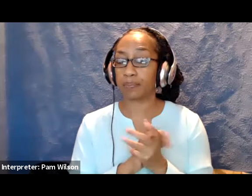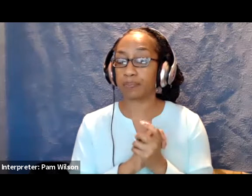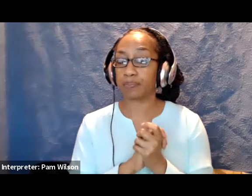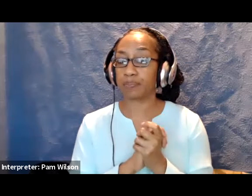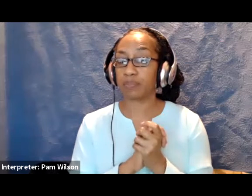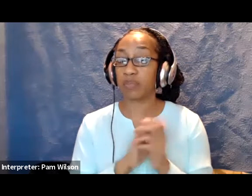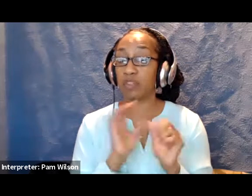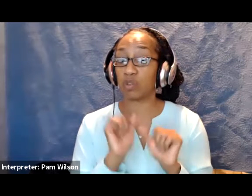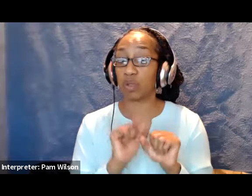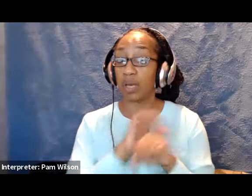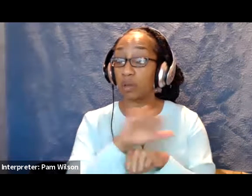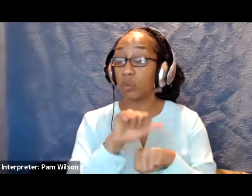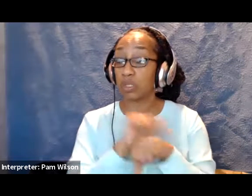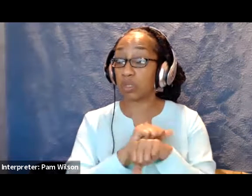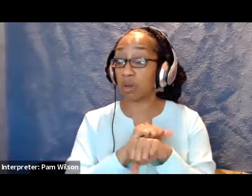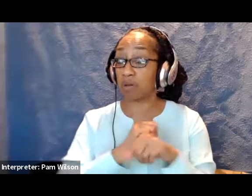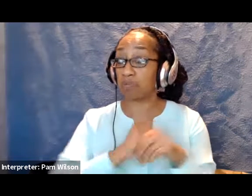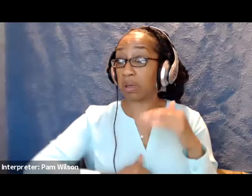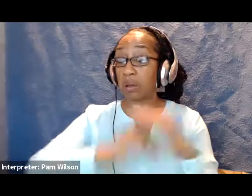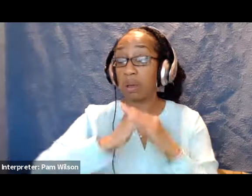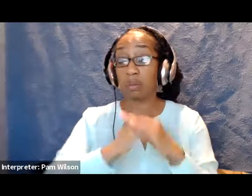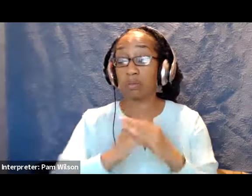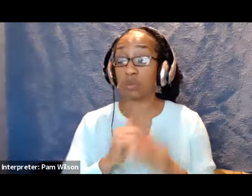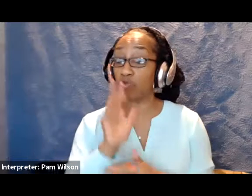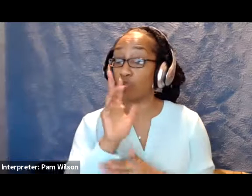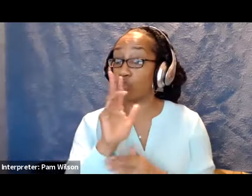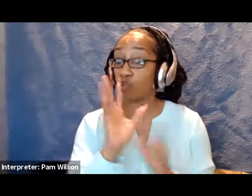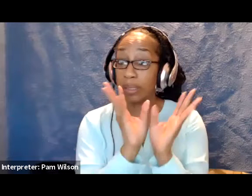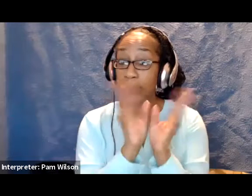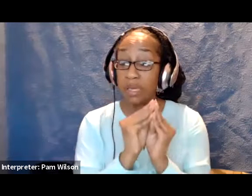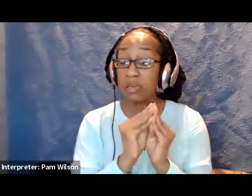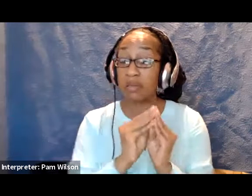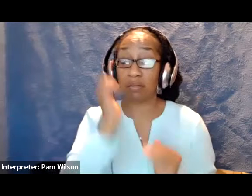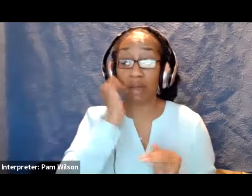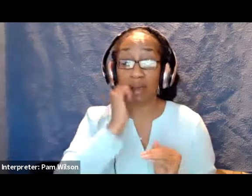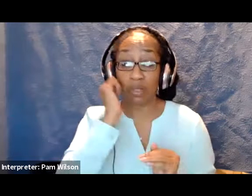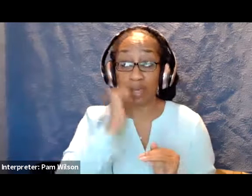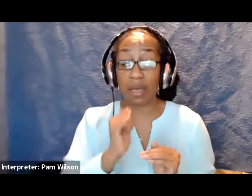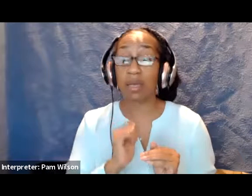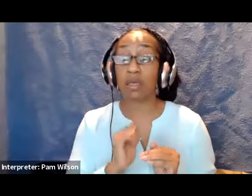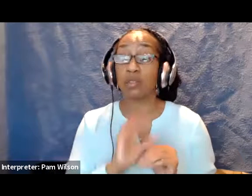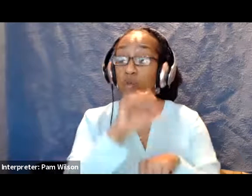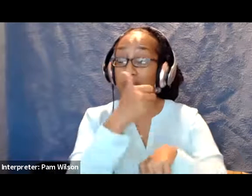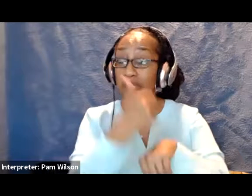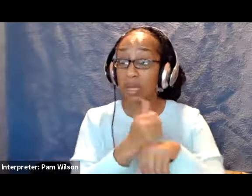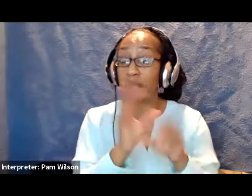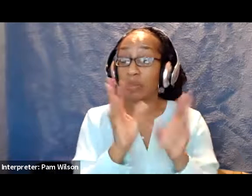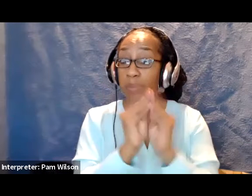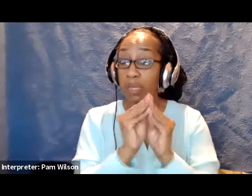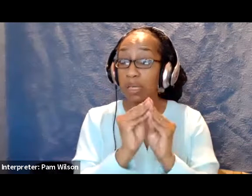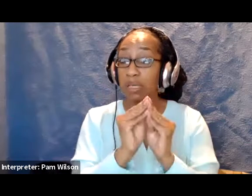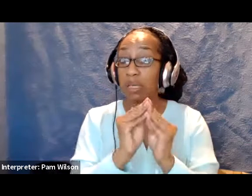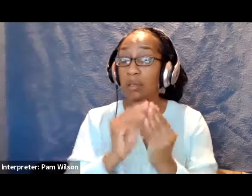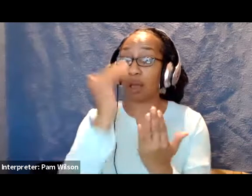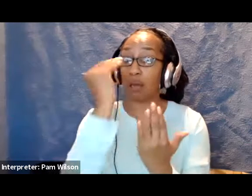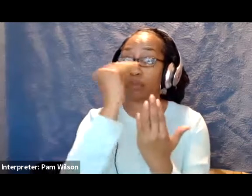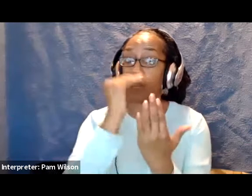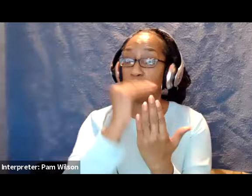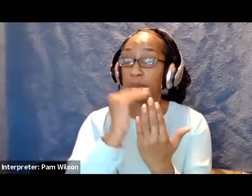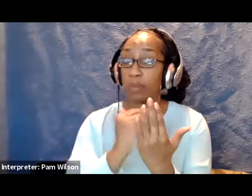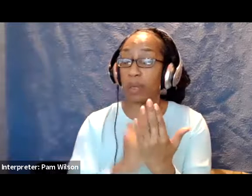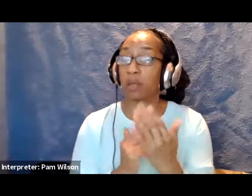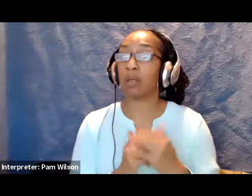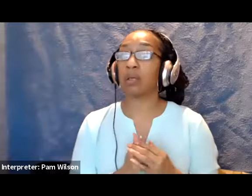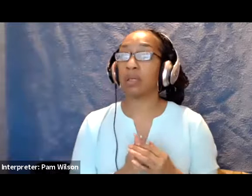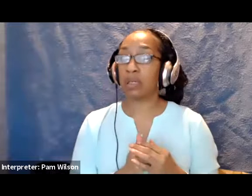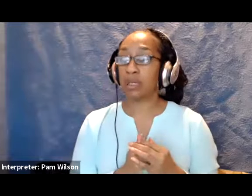reserve up to 3 meetings a day. So you can, assign meetings back to back. Again, that's going to require that you have your folks